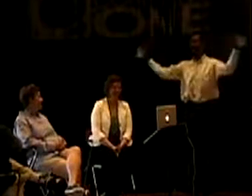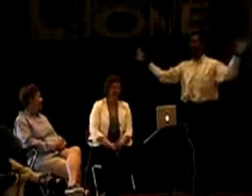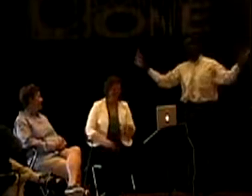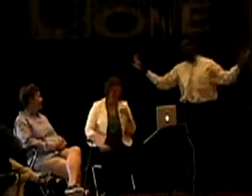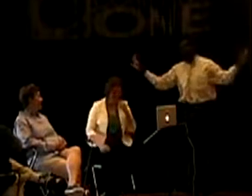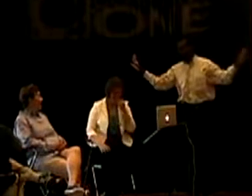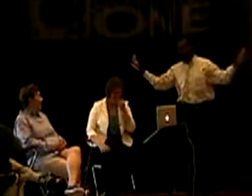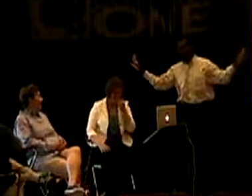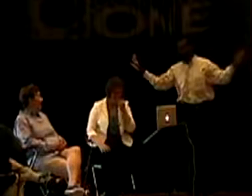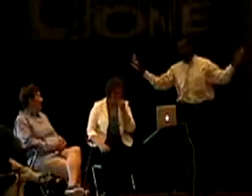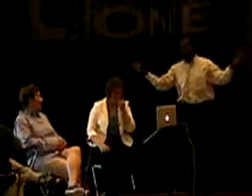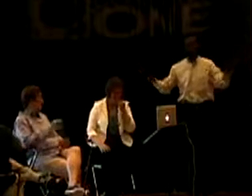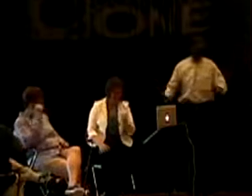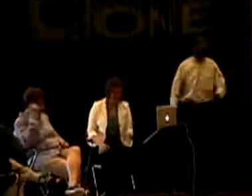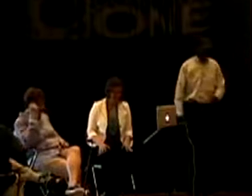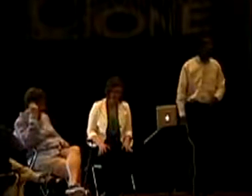work.